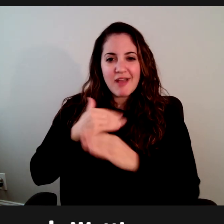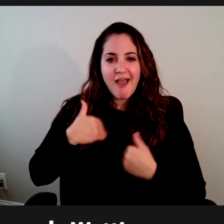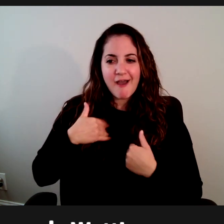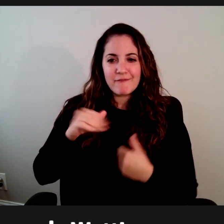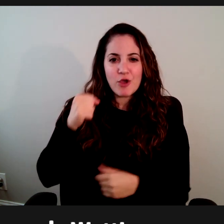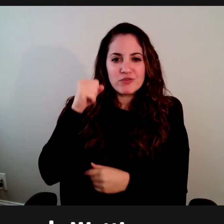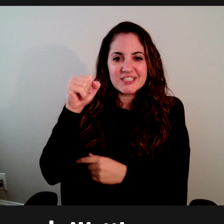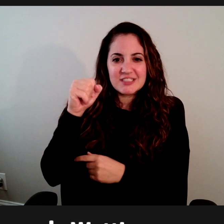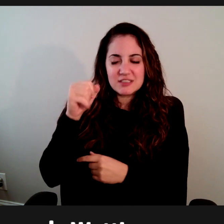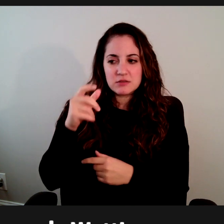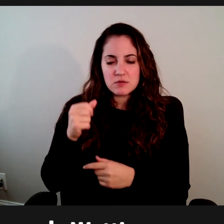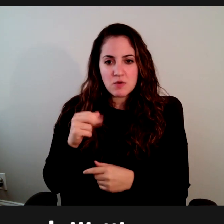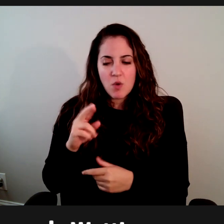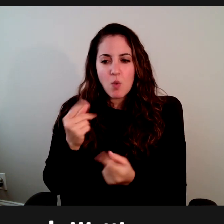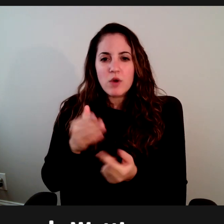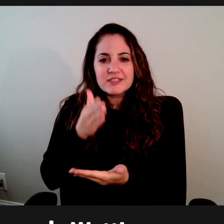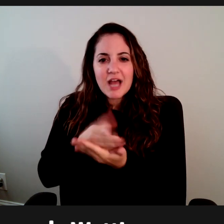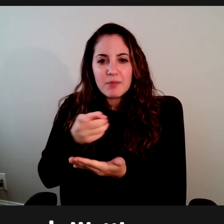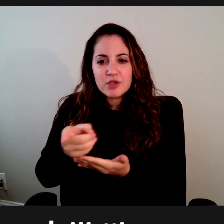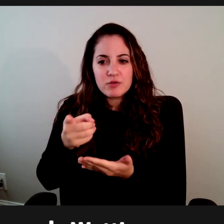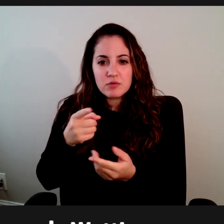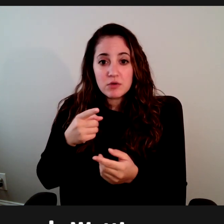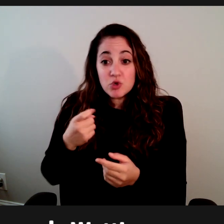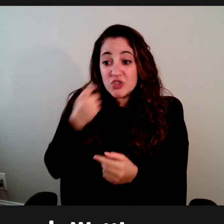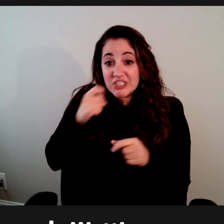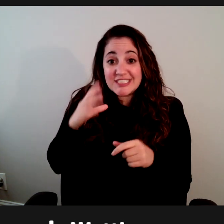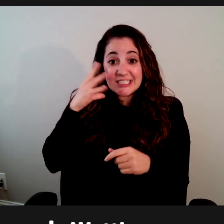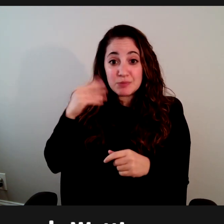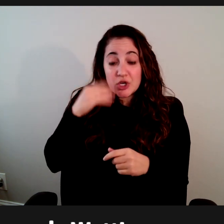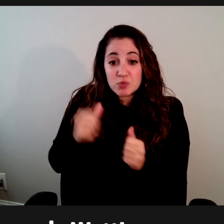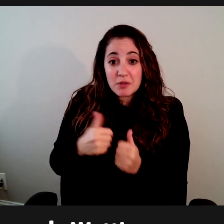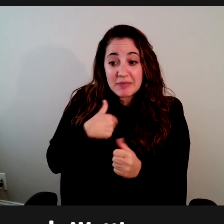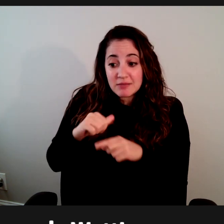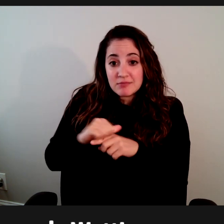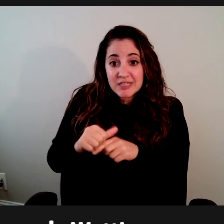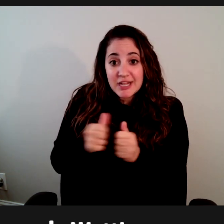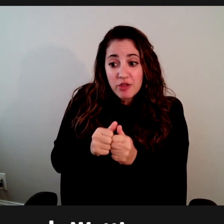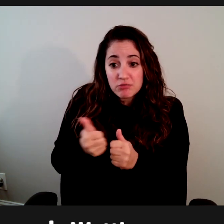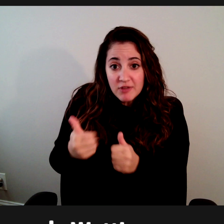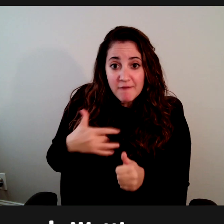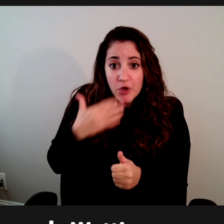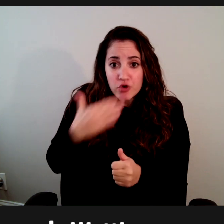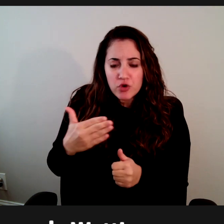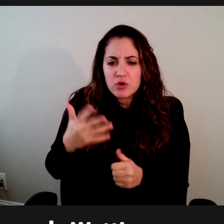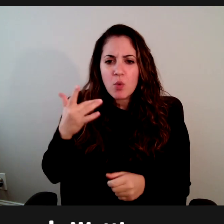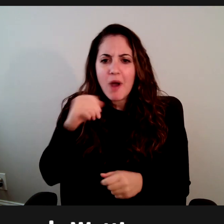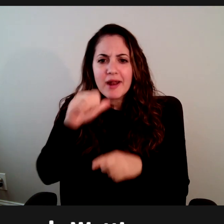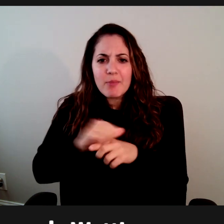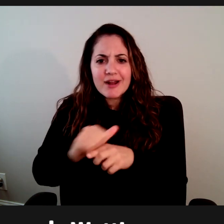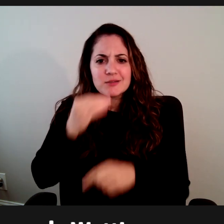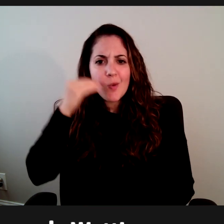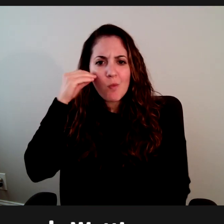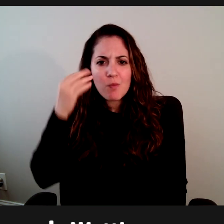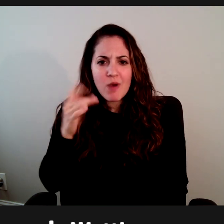about like what's coming up, like what is stopping you from doing this thing that you just experienced here with me that felt really good,